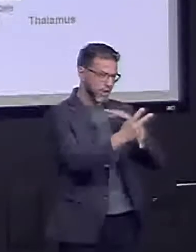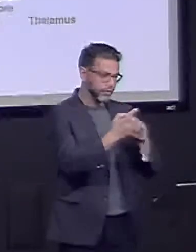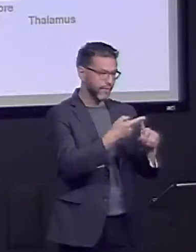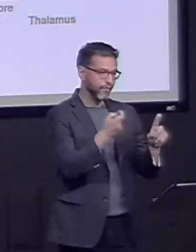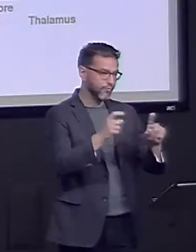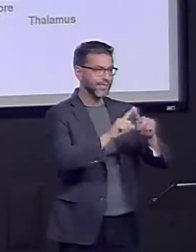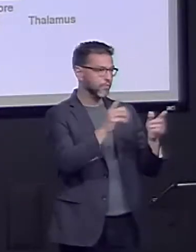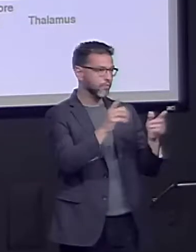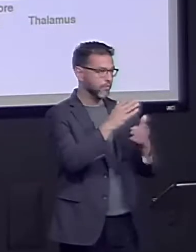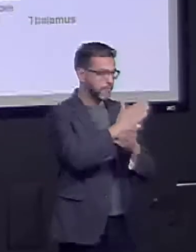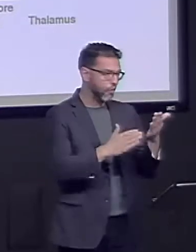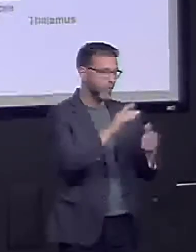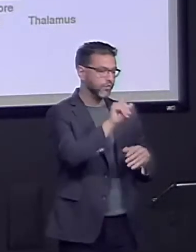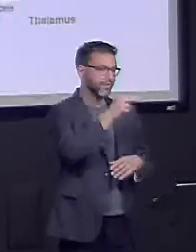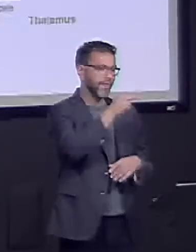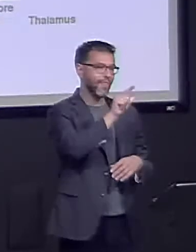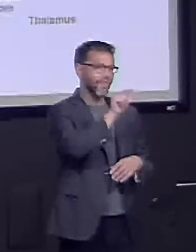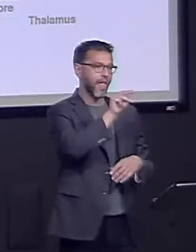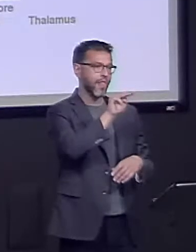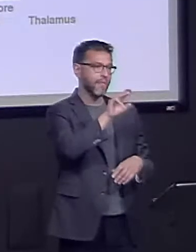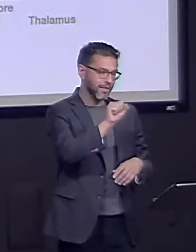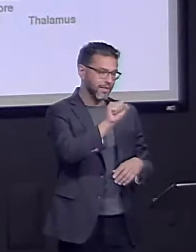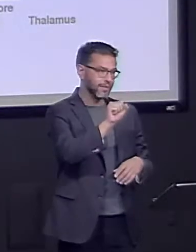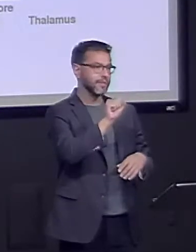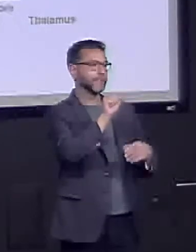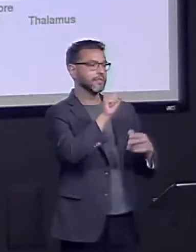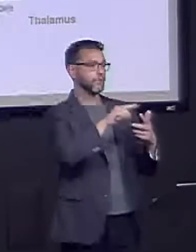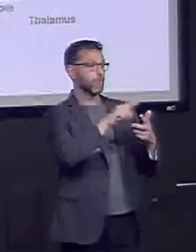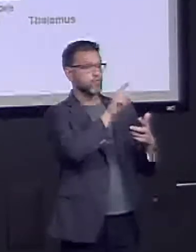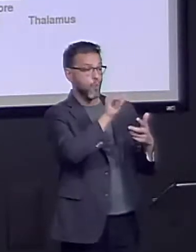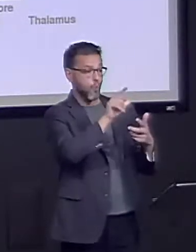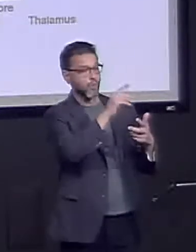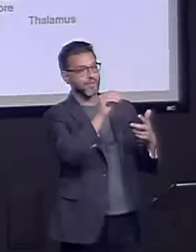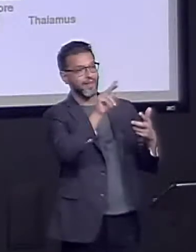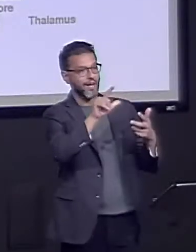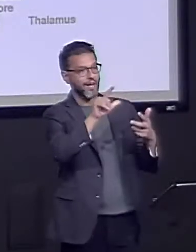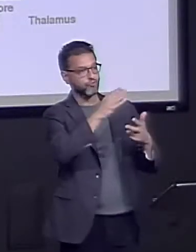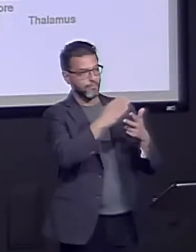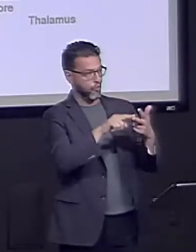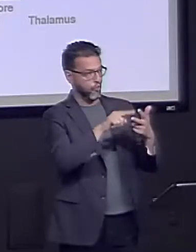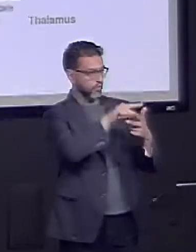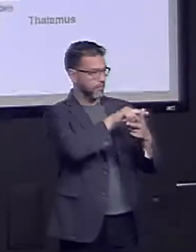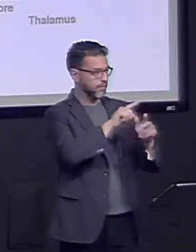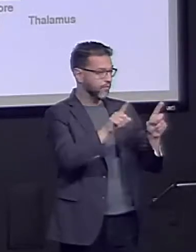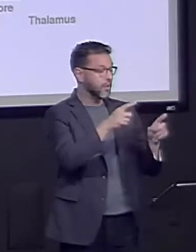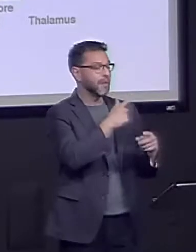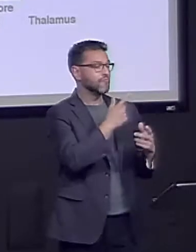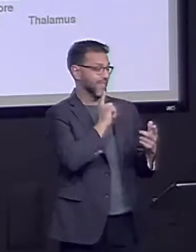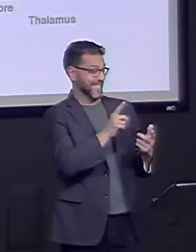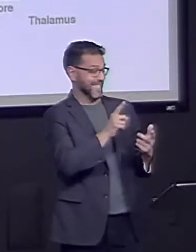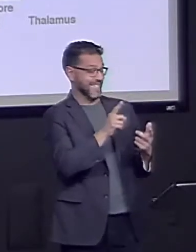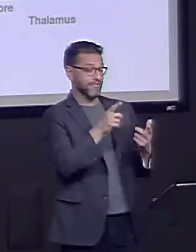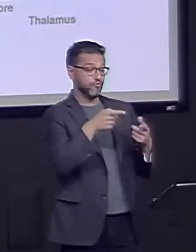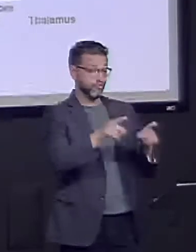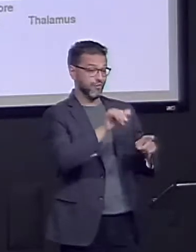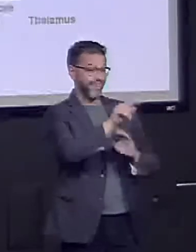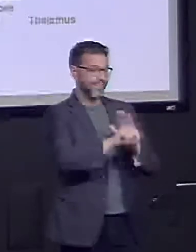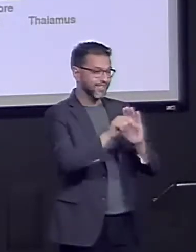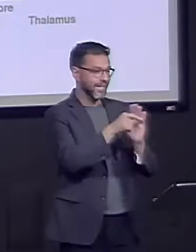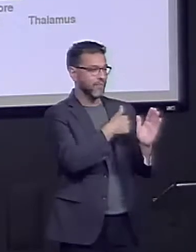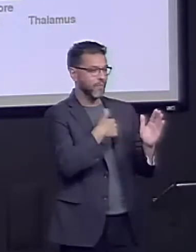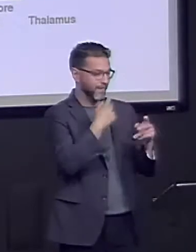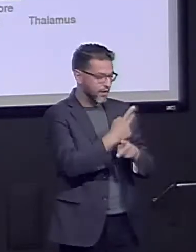different parts of the thalamus, the medial geniculate, dorsal and ventral part. And in the meantime, we know a little more about the